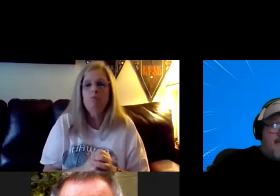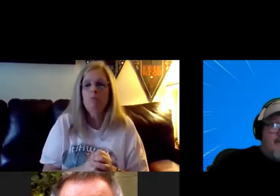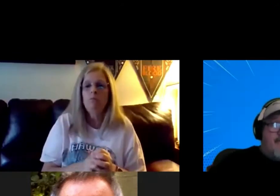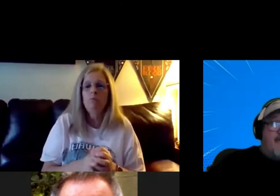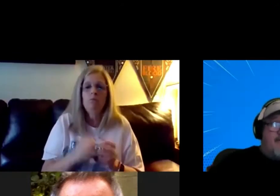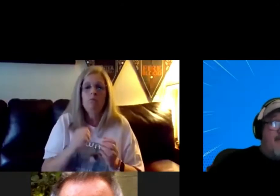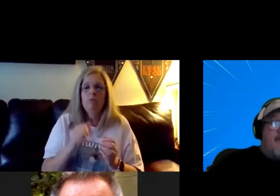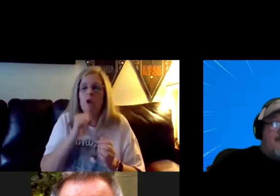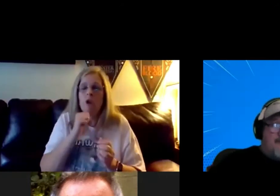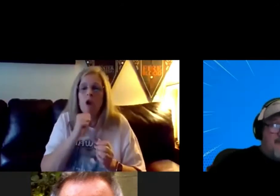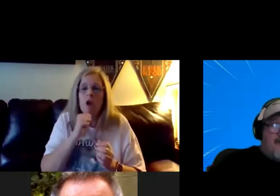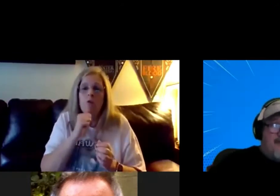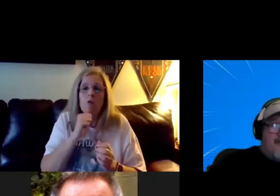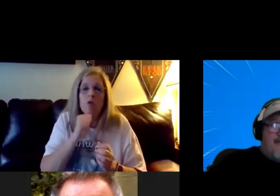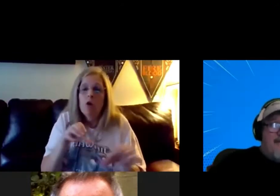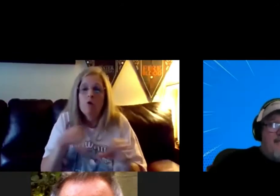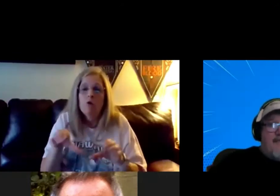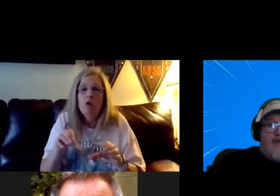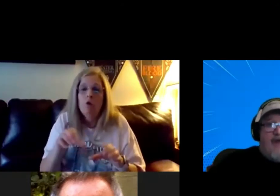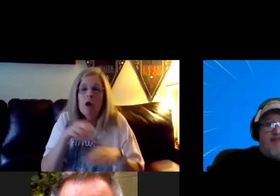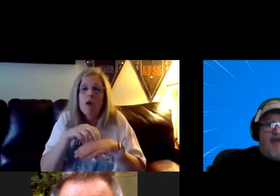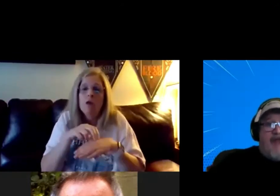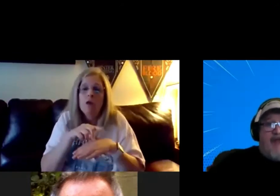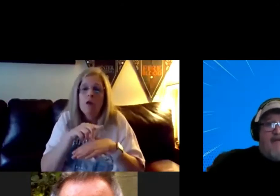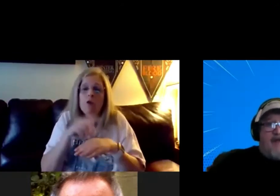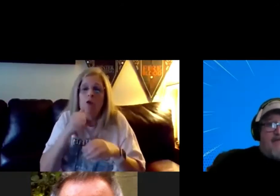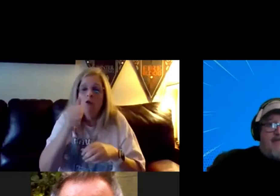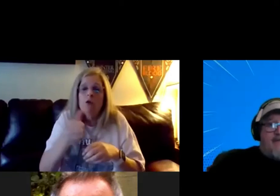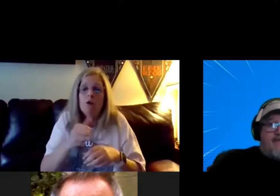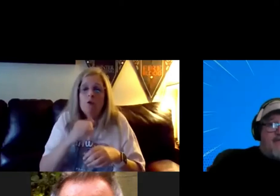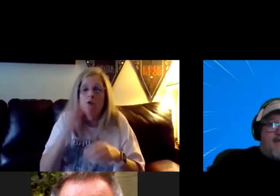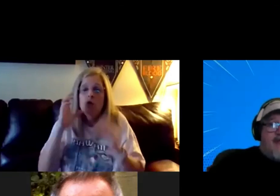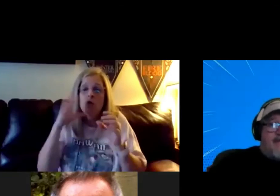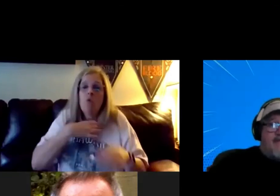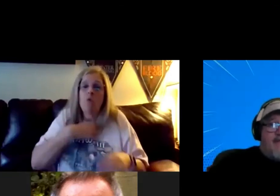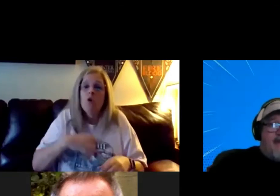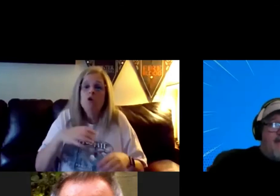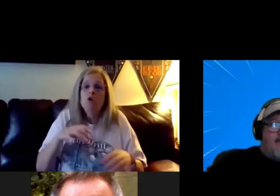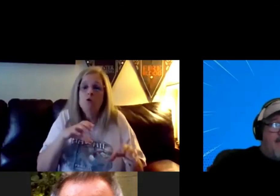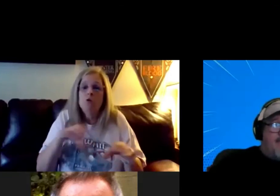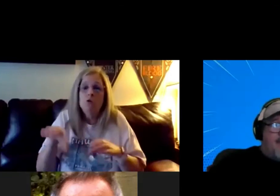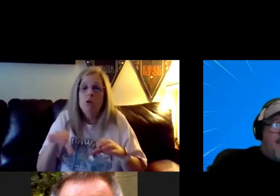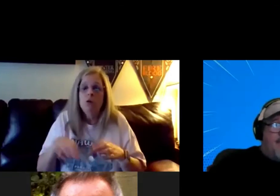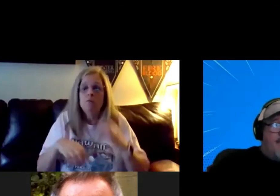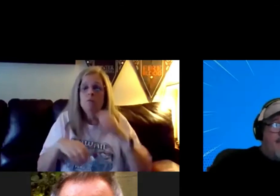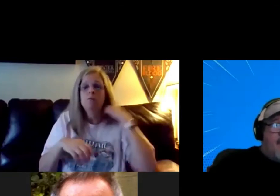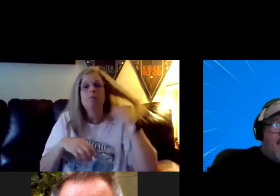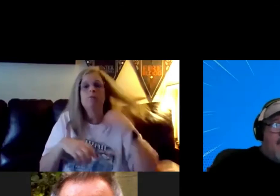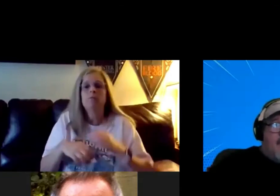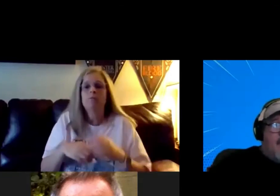kick yourself, because you're going to wish you did. Today, I have a couple special guests. I'm going to introduce